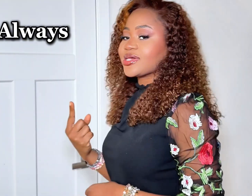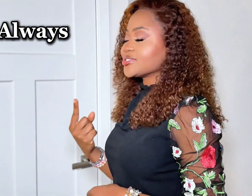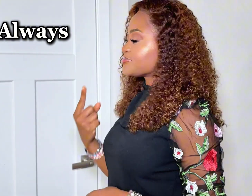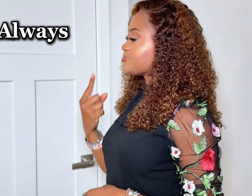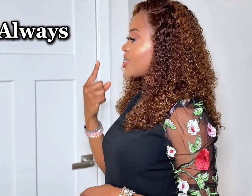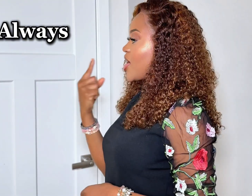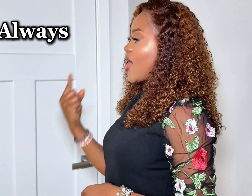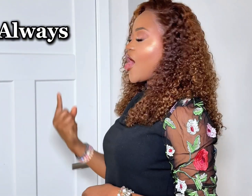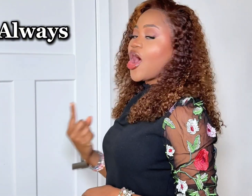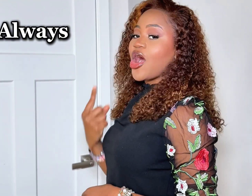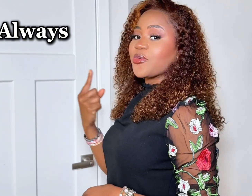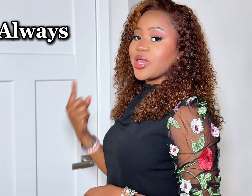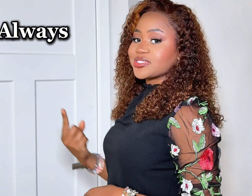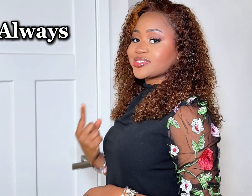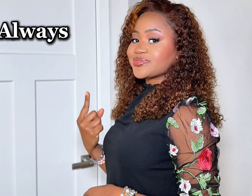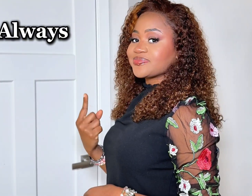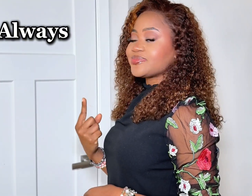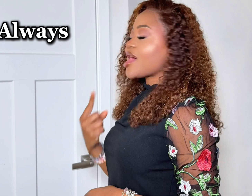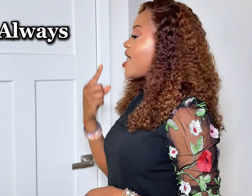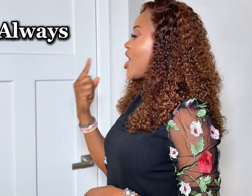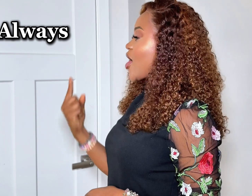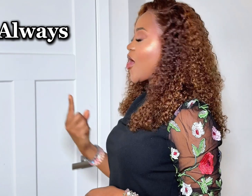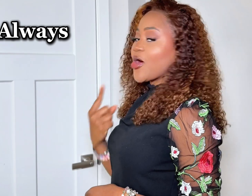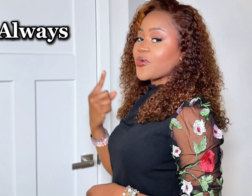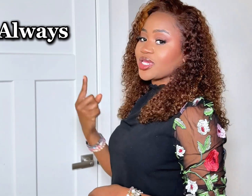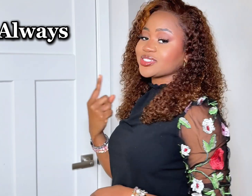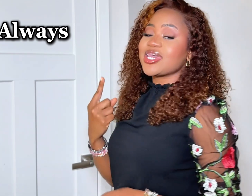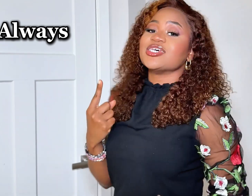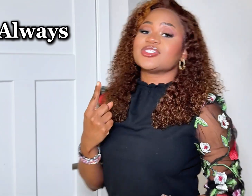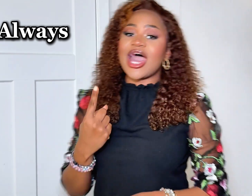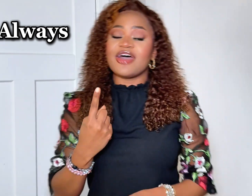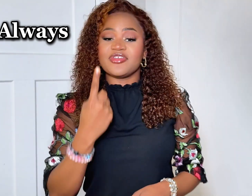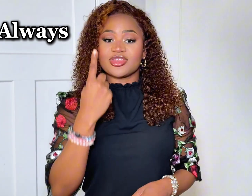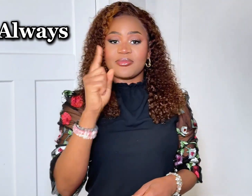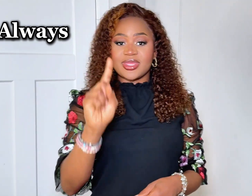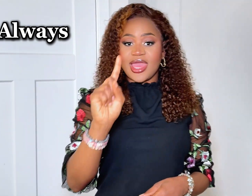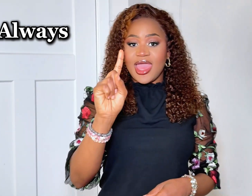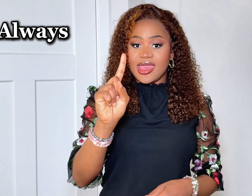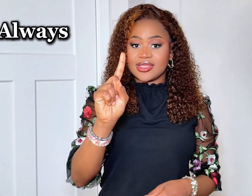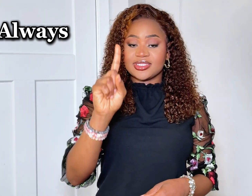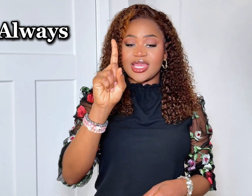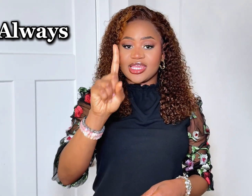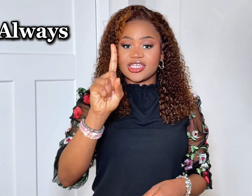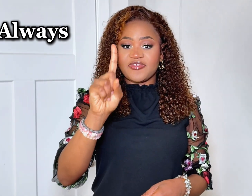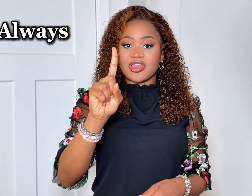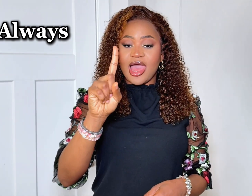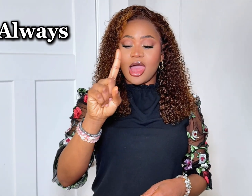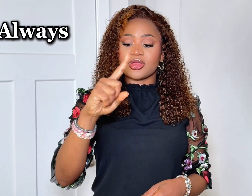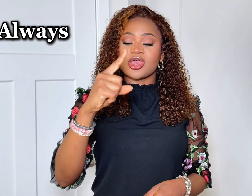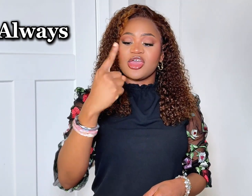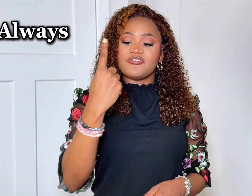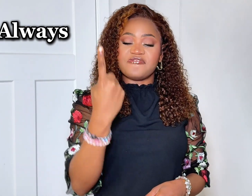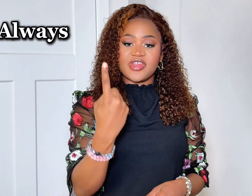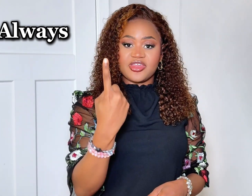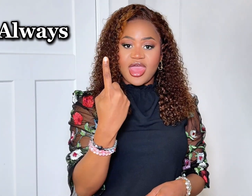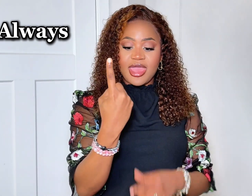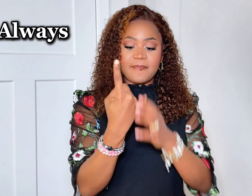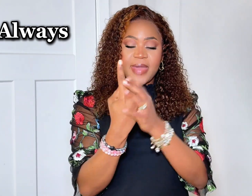this. Always. Always. So have your dominant hand, the index finger out. You flick your hand